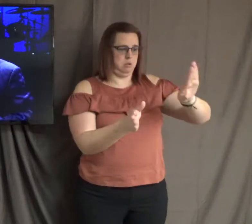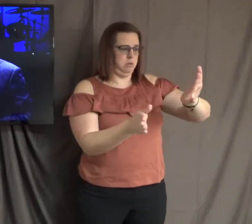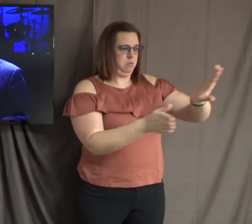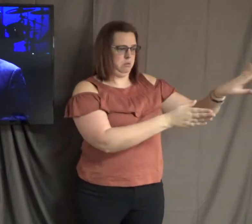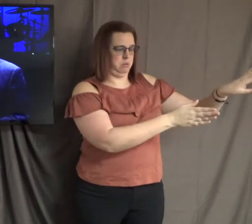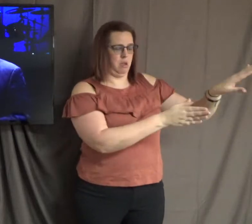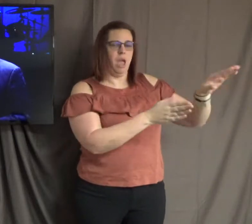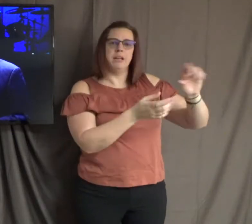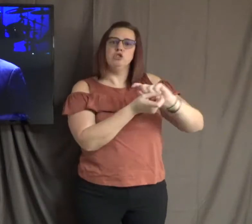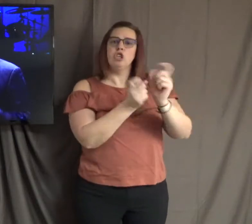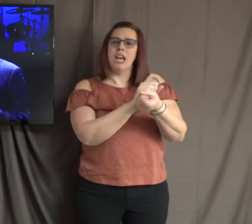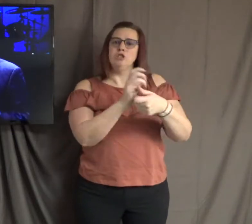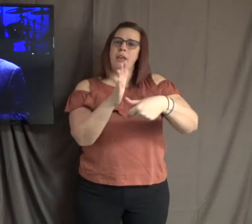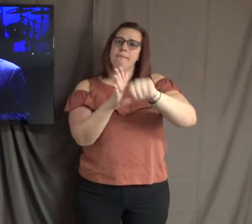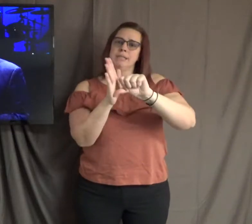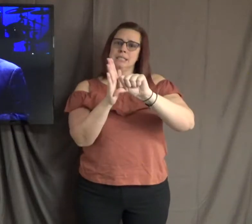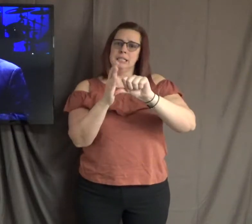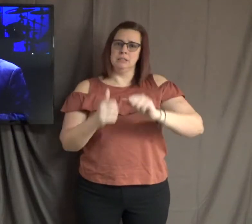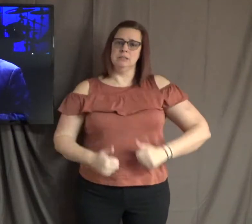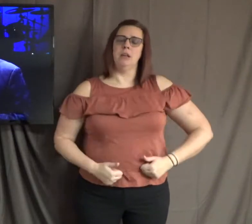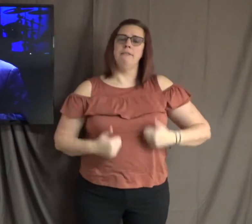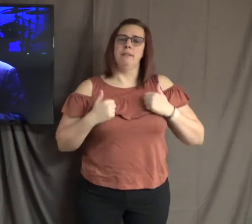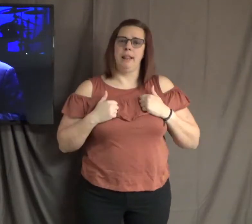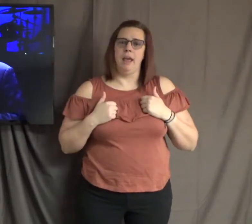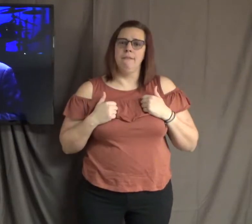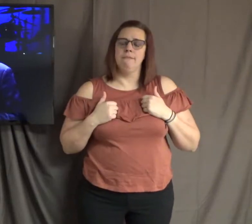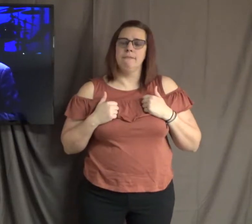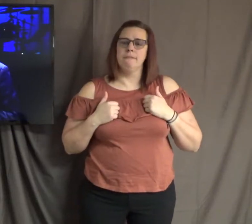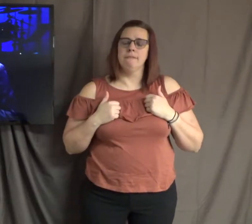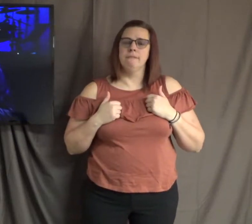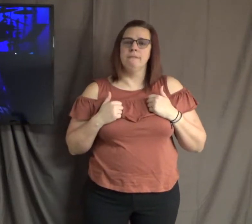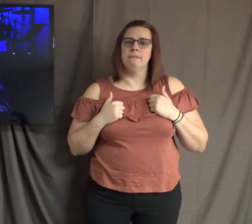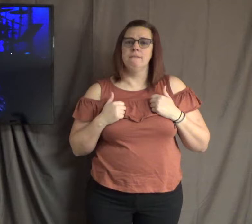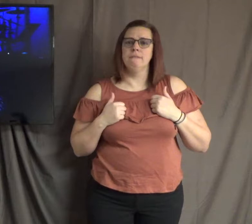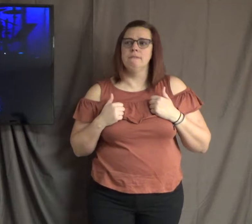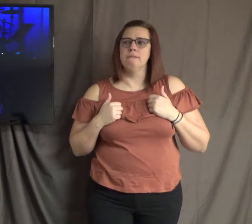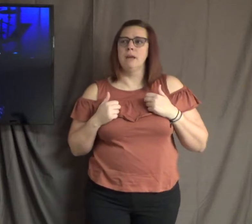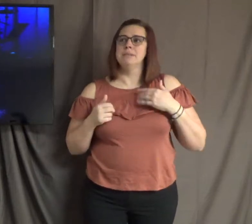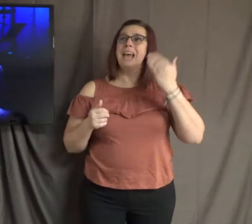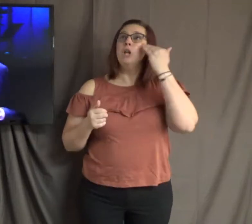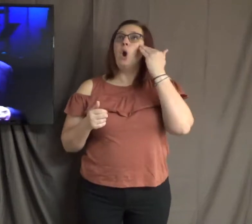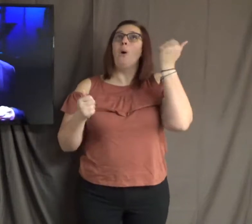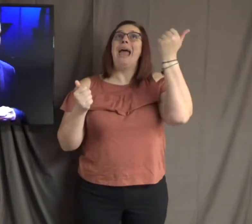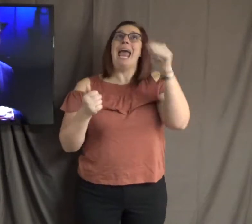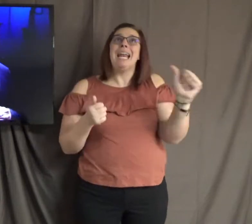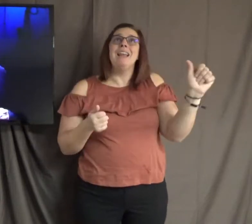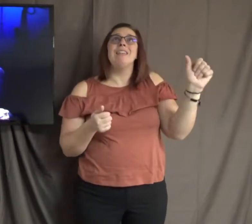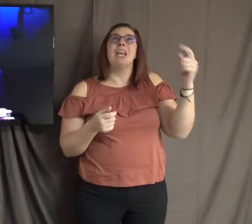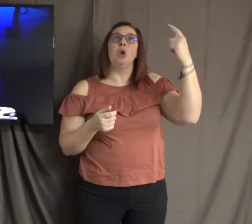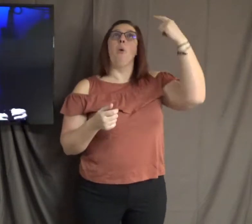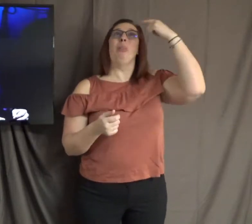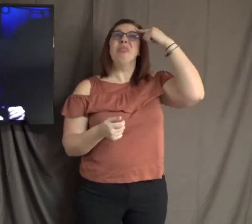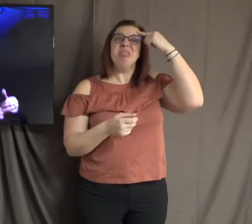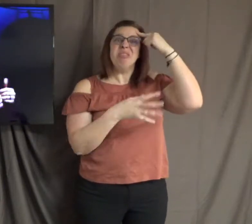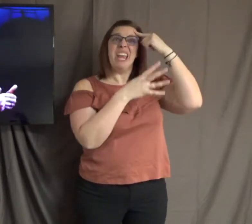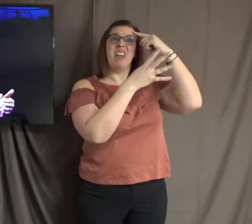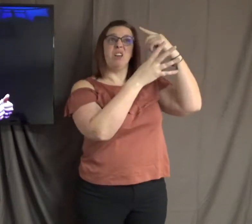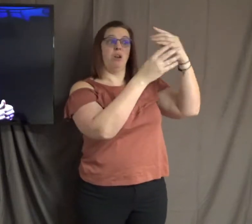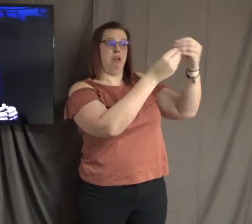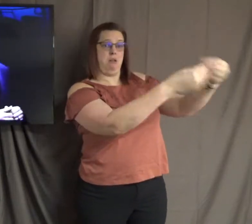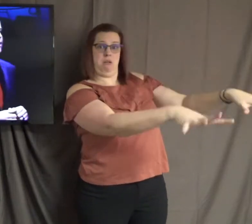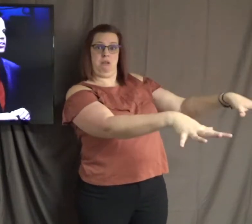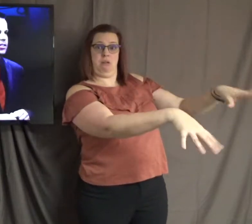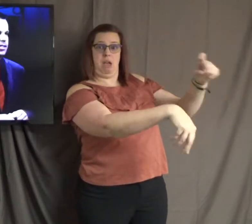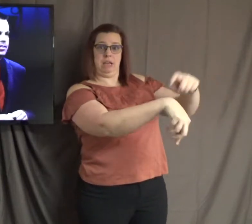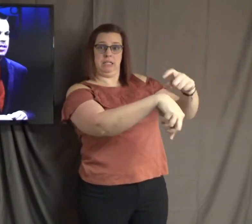I know is that anything that we may think is lost in time can be brought back to life